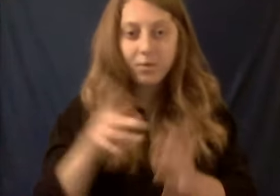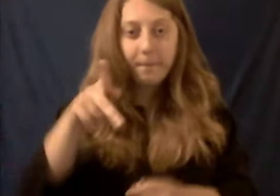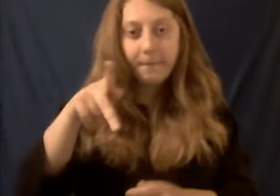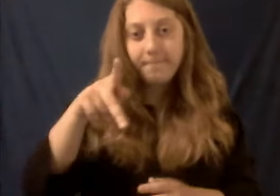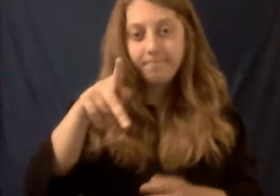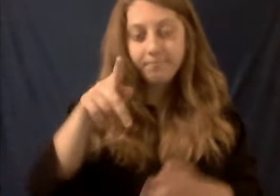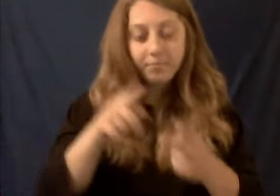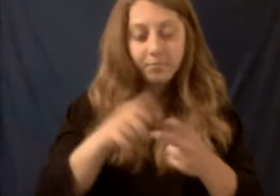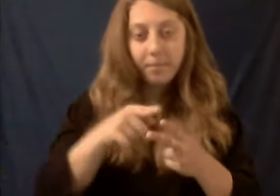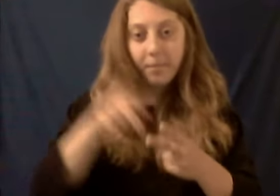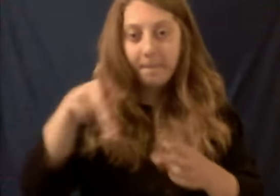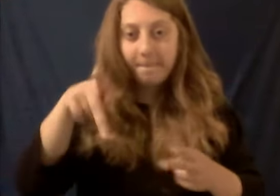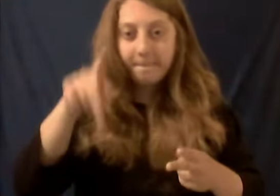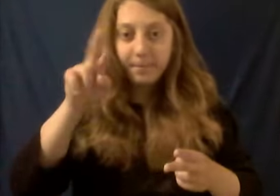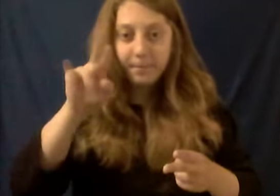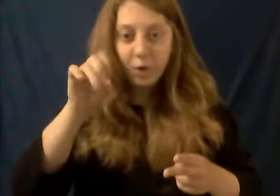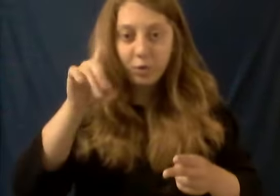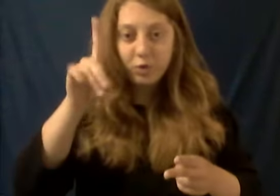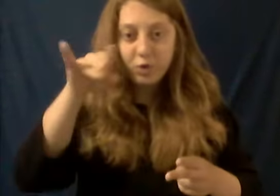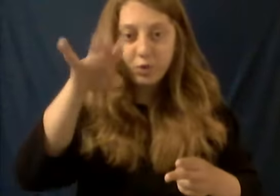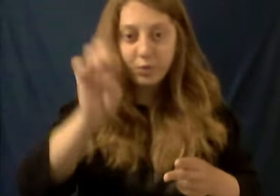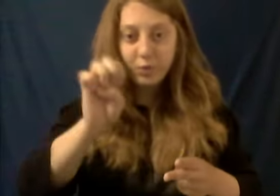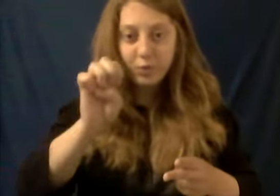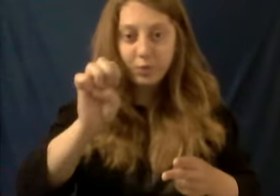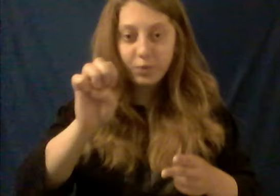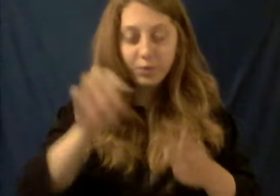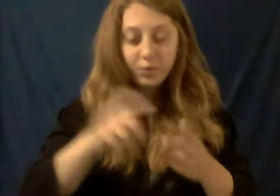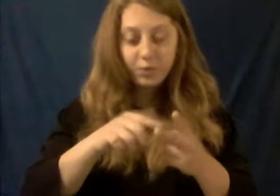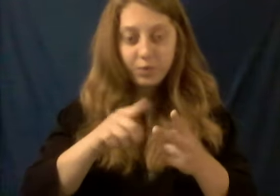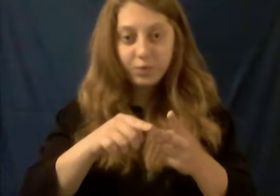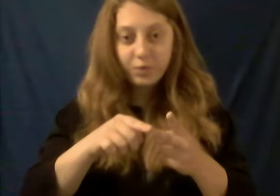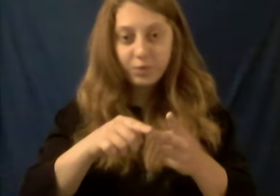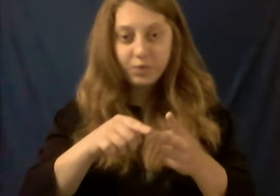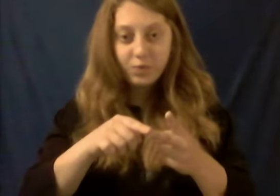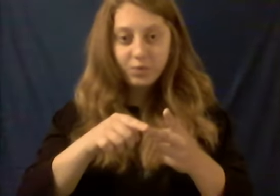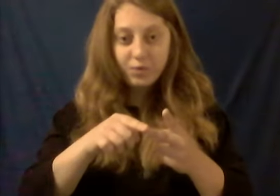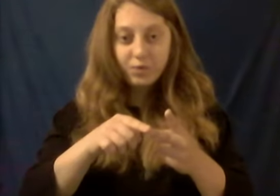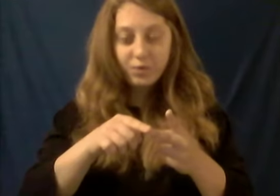just general merchandise like cereals and different things for meals.